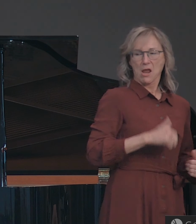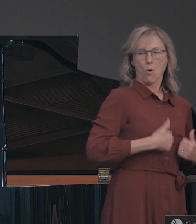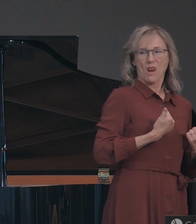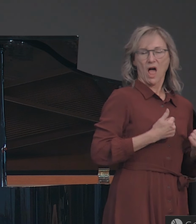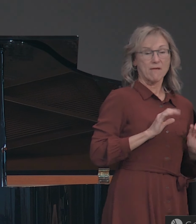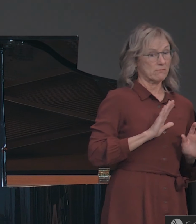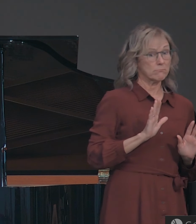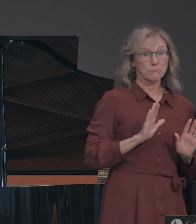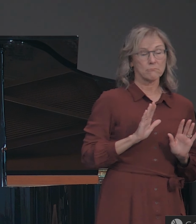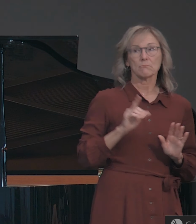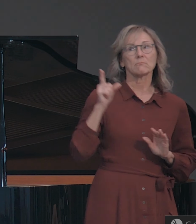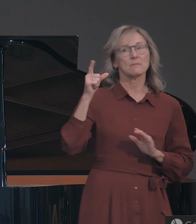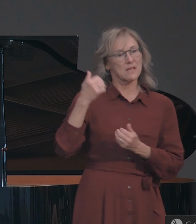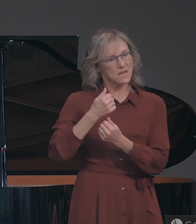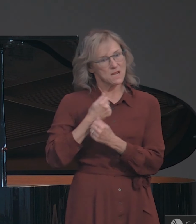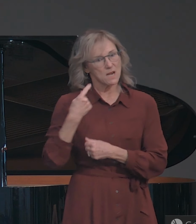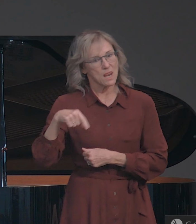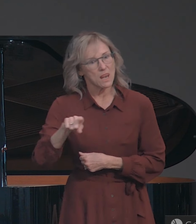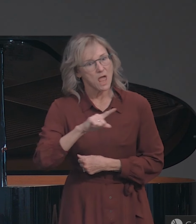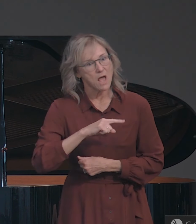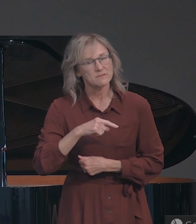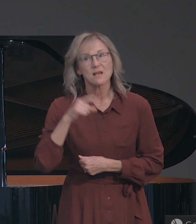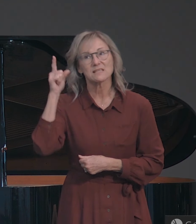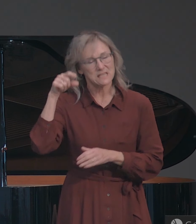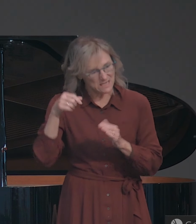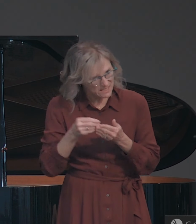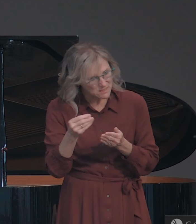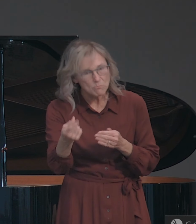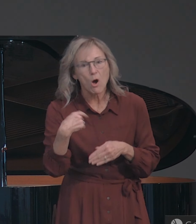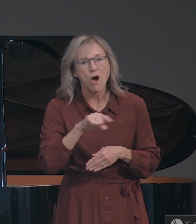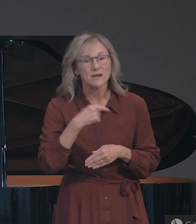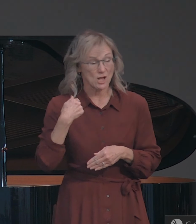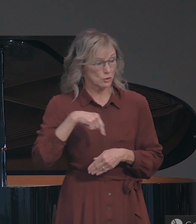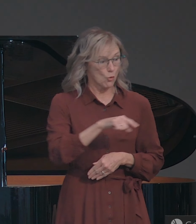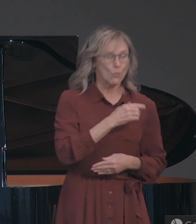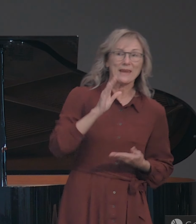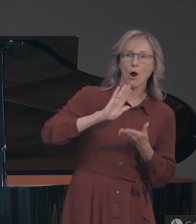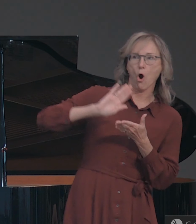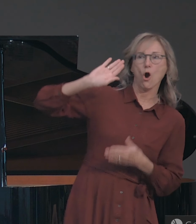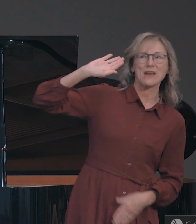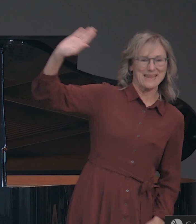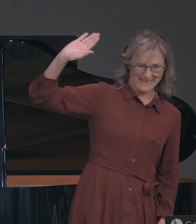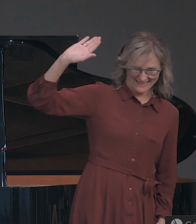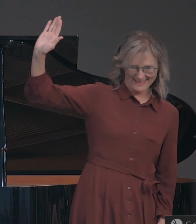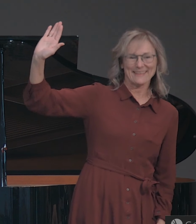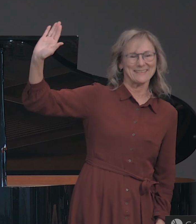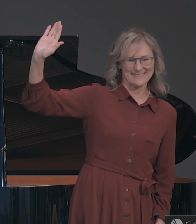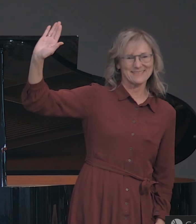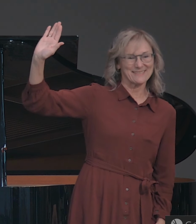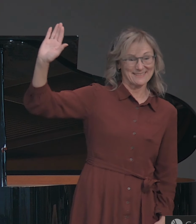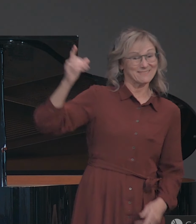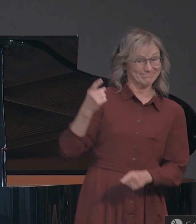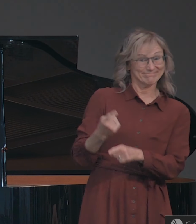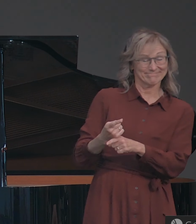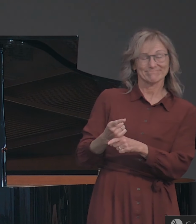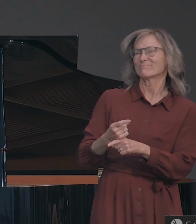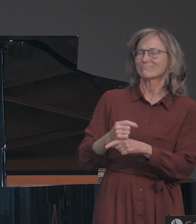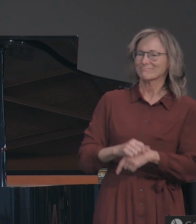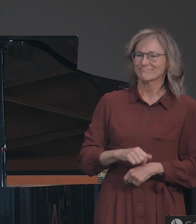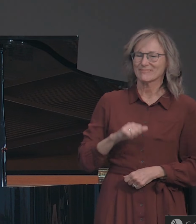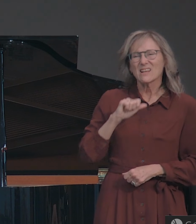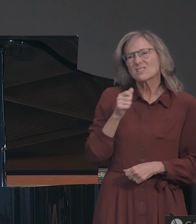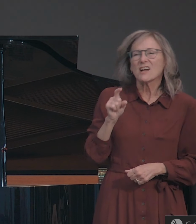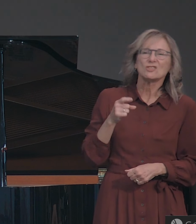us deeply, and he has purchased us. We are loved, we are purchased. That informs our fear of God. Not just that he